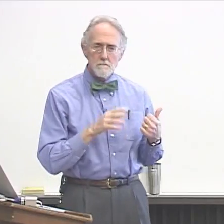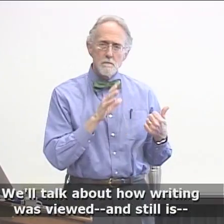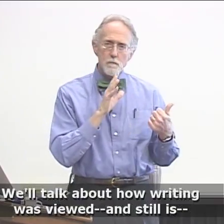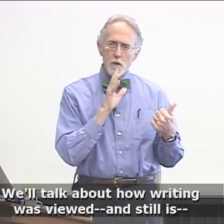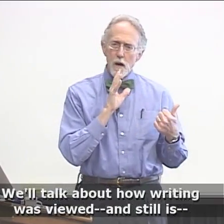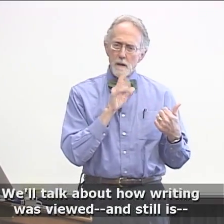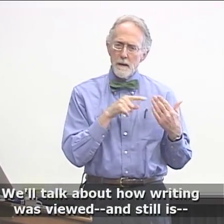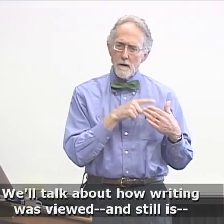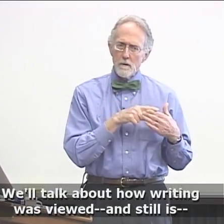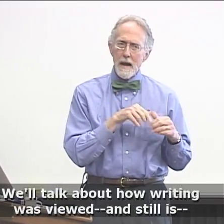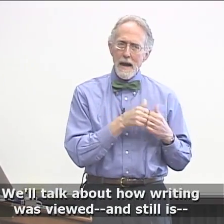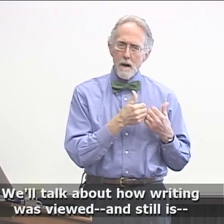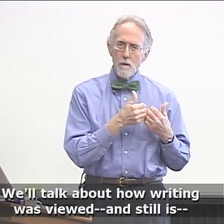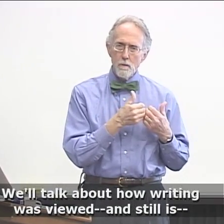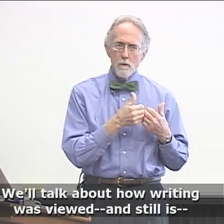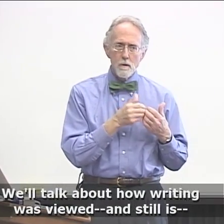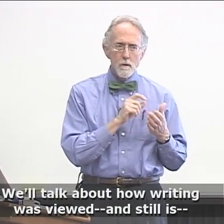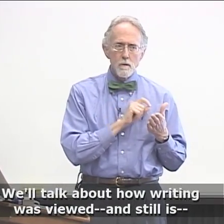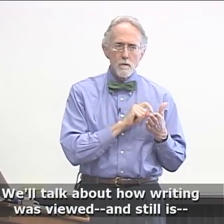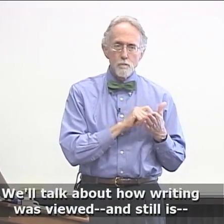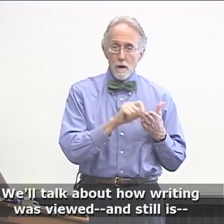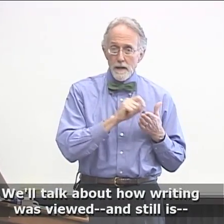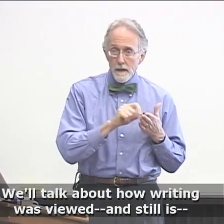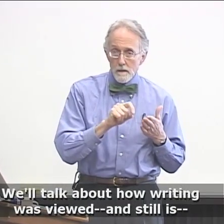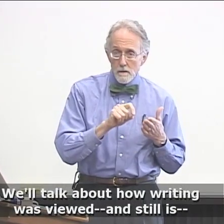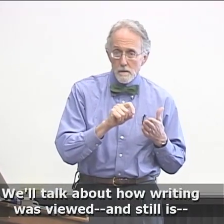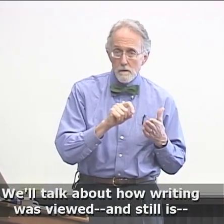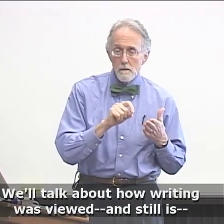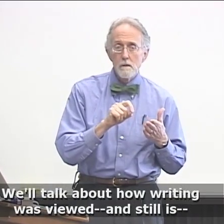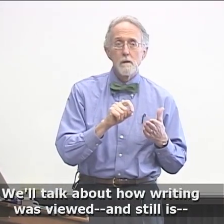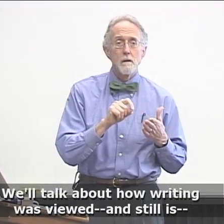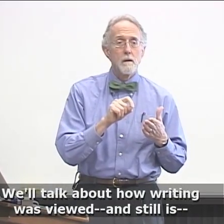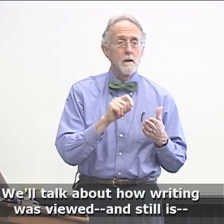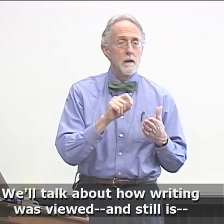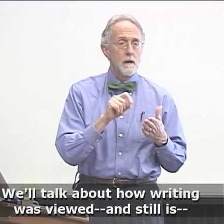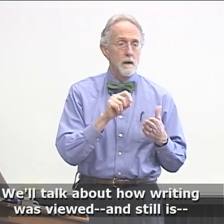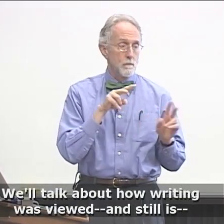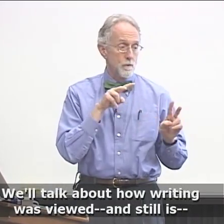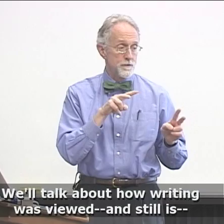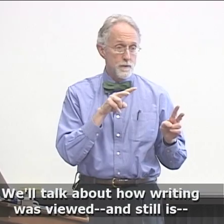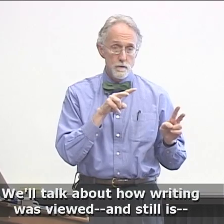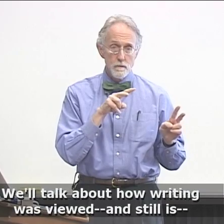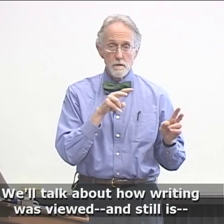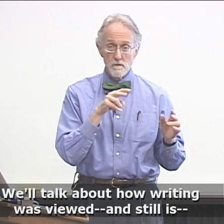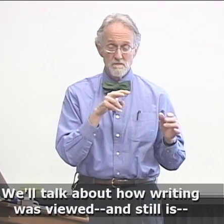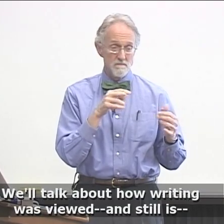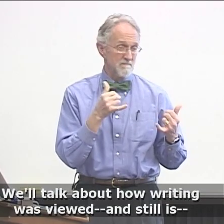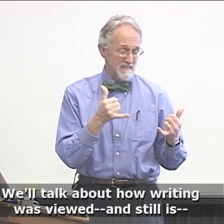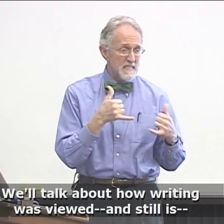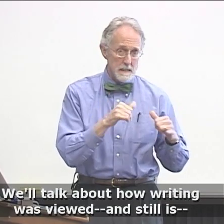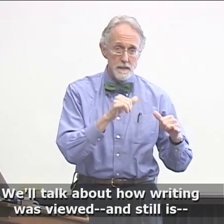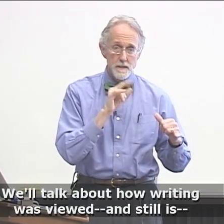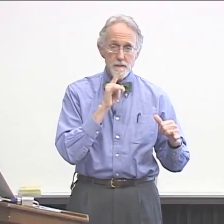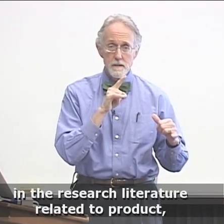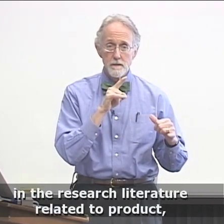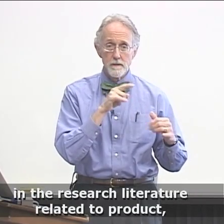We'll talk about how writing was viewed, and still is, in